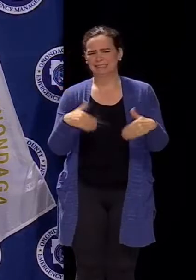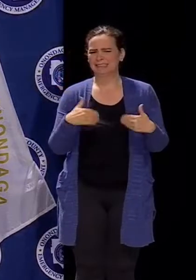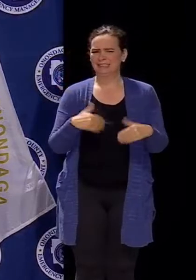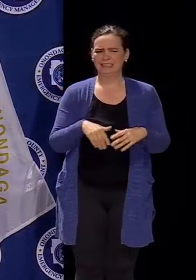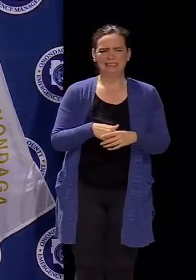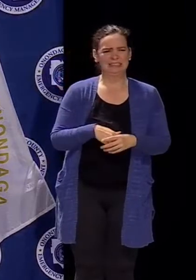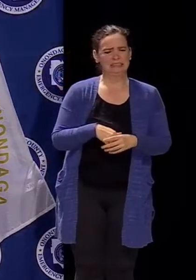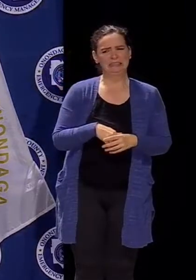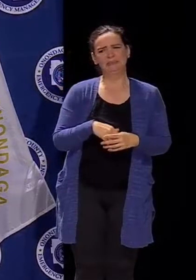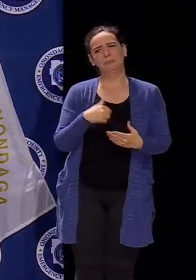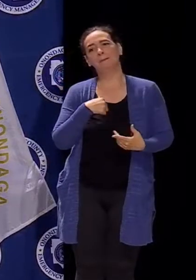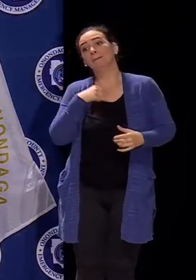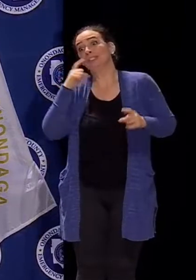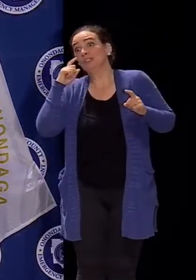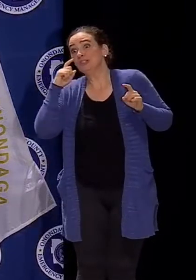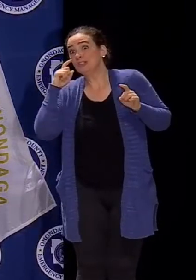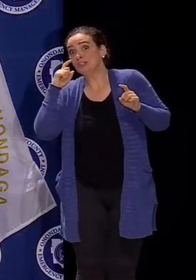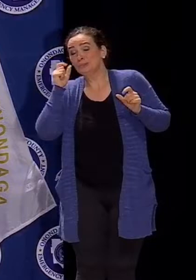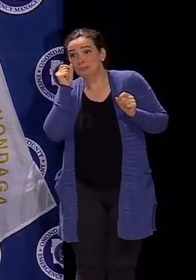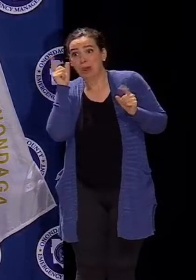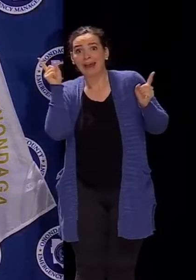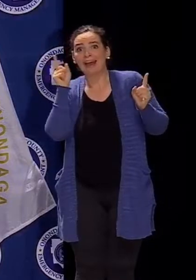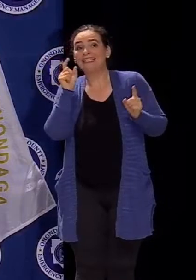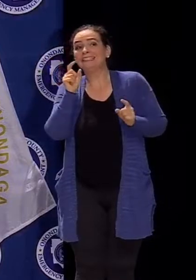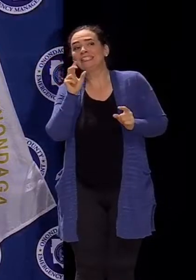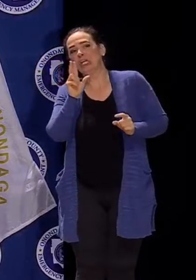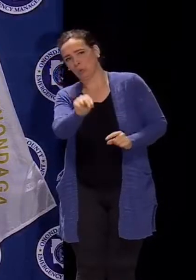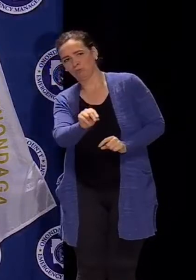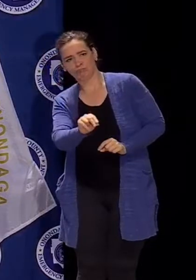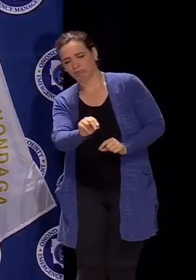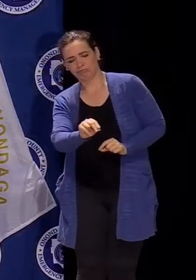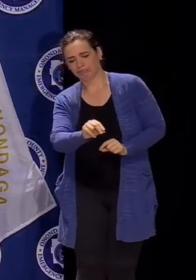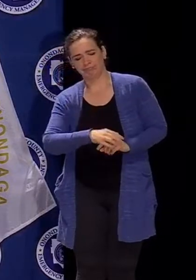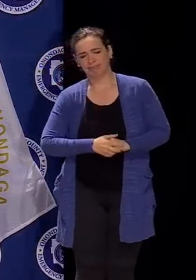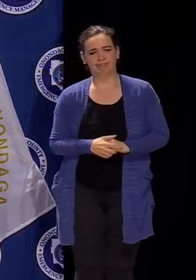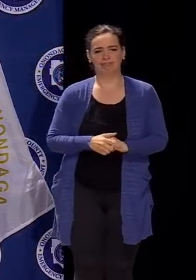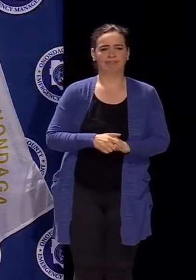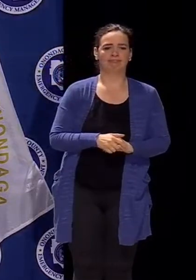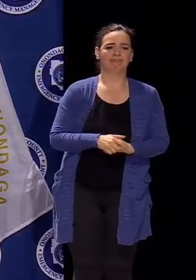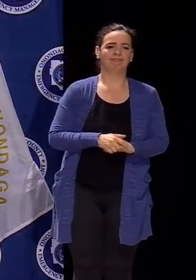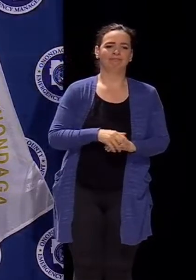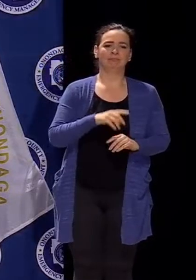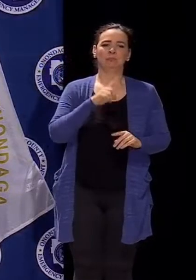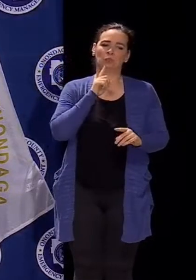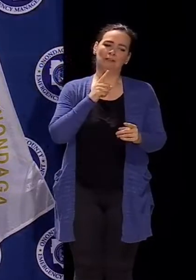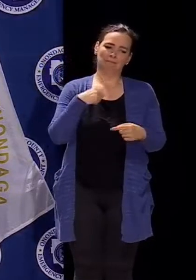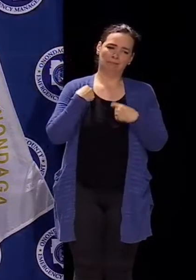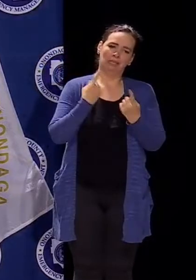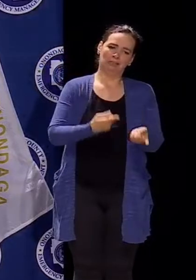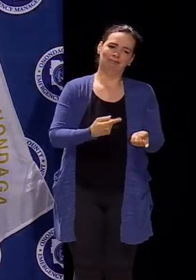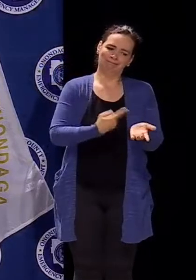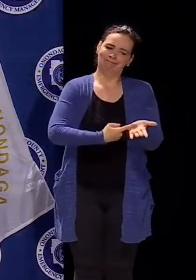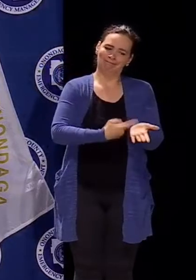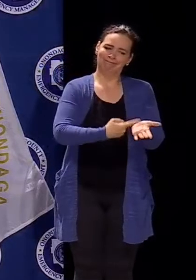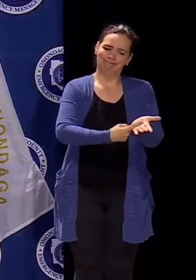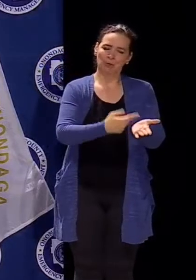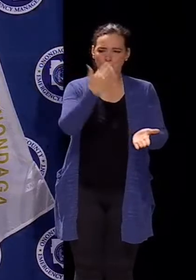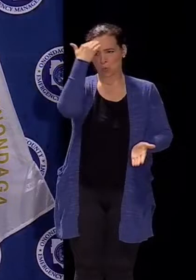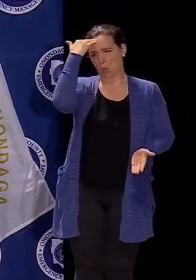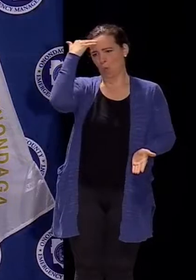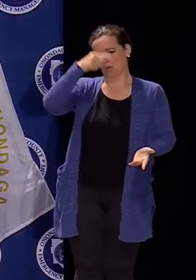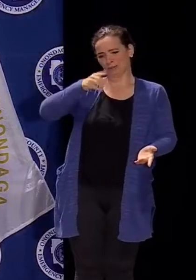they are, but it's a reality. It's here now. So we've been talking about this for really 60